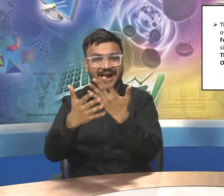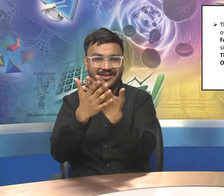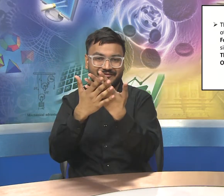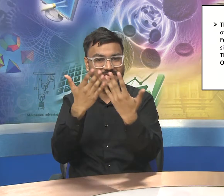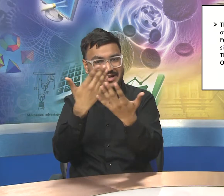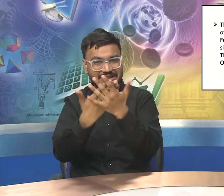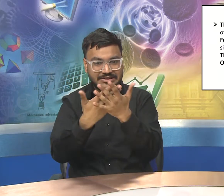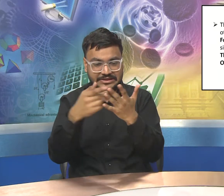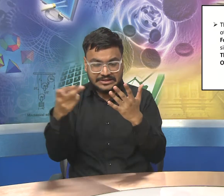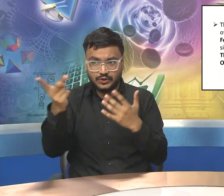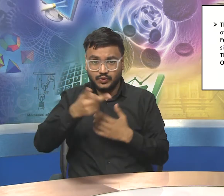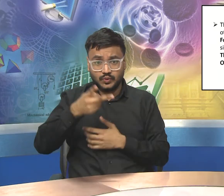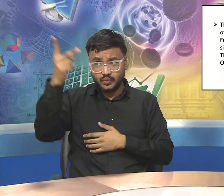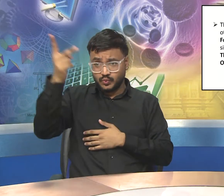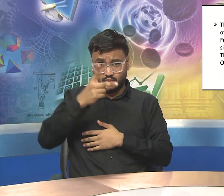For example,